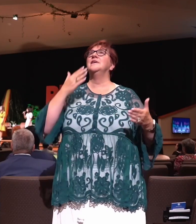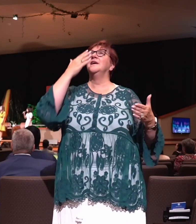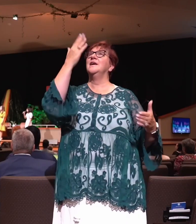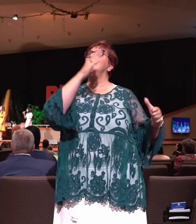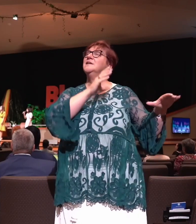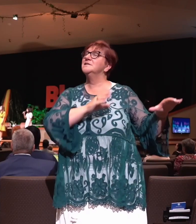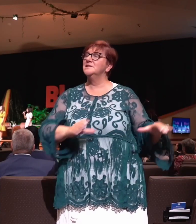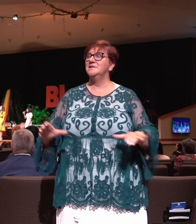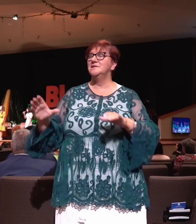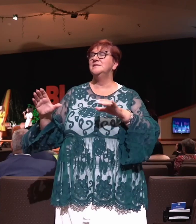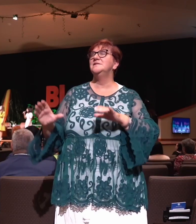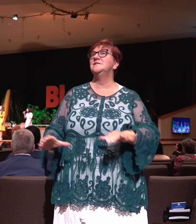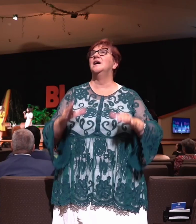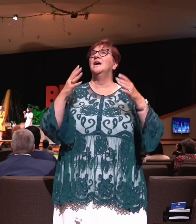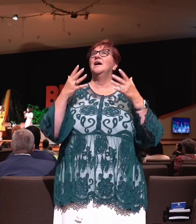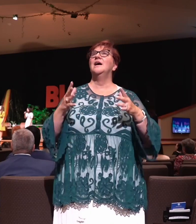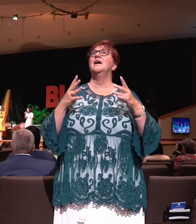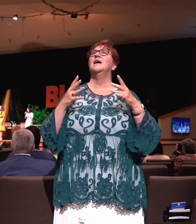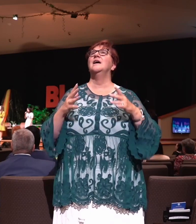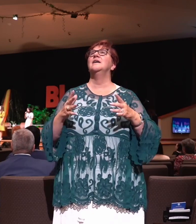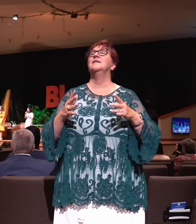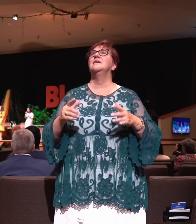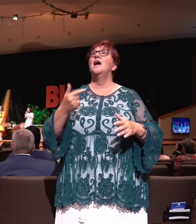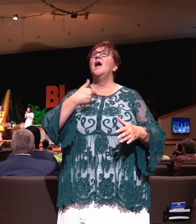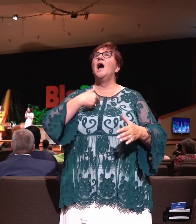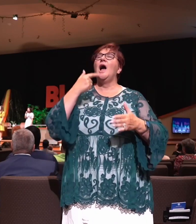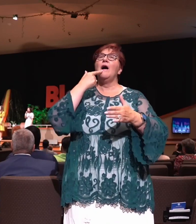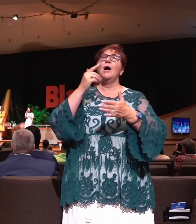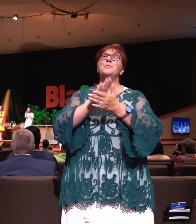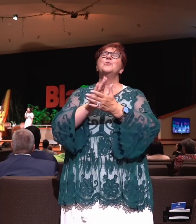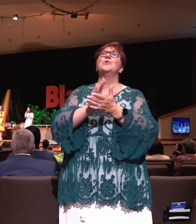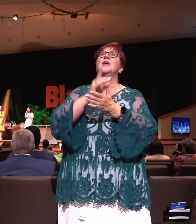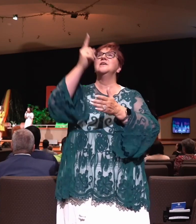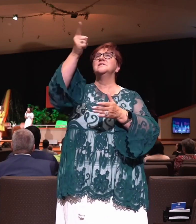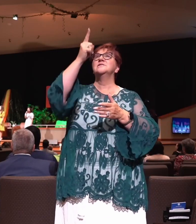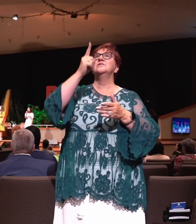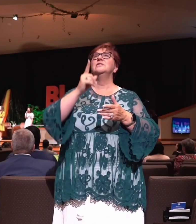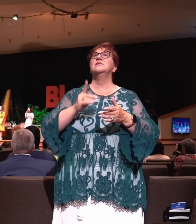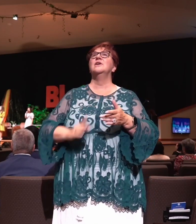for what he's done. I praise God.